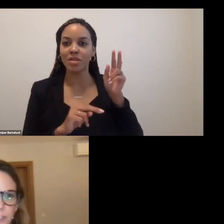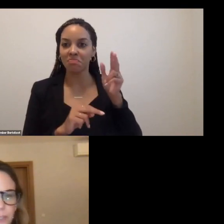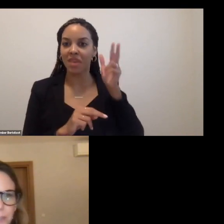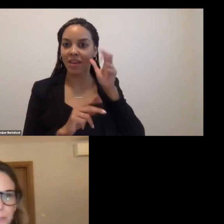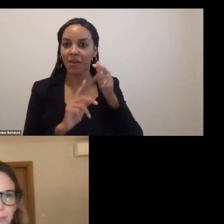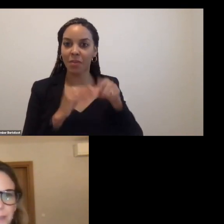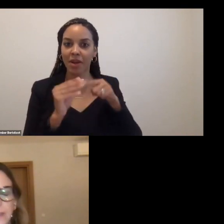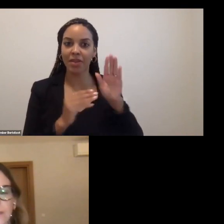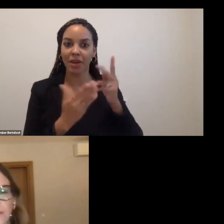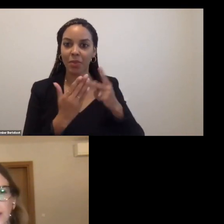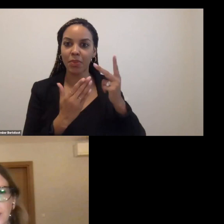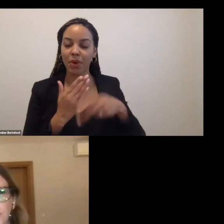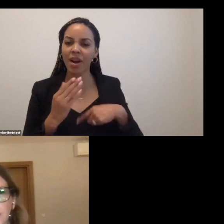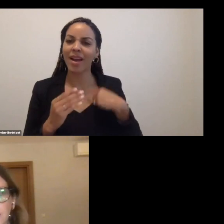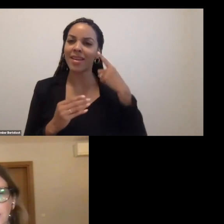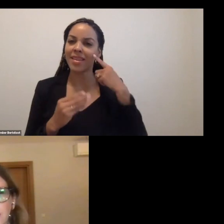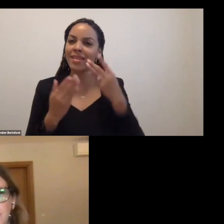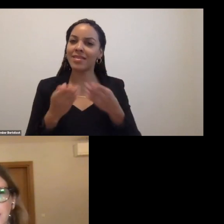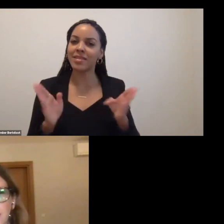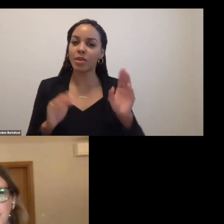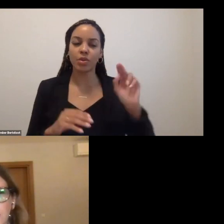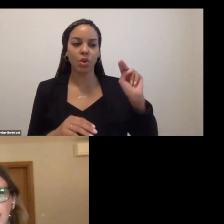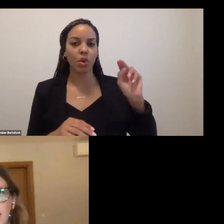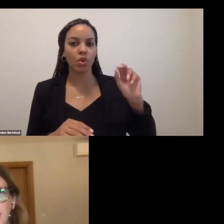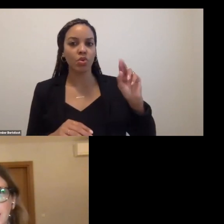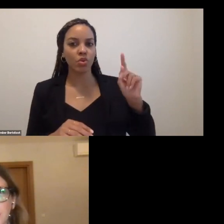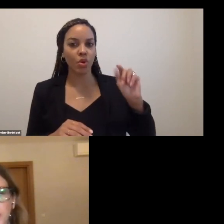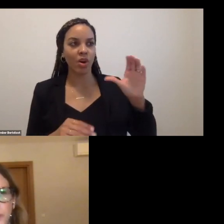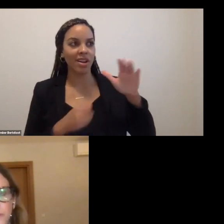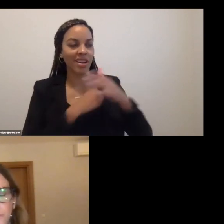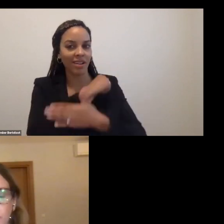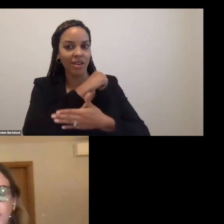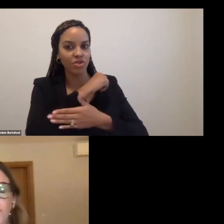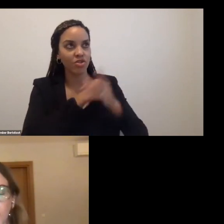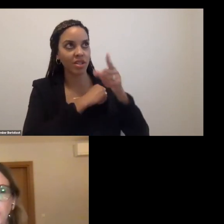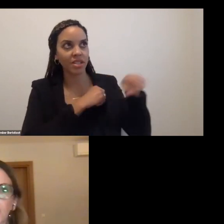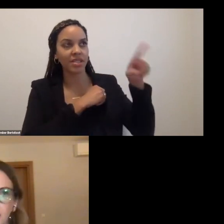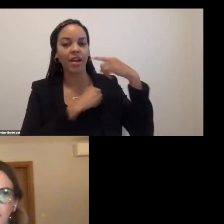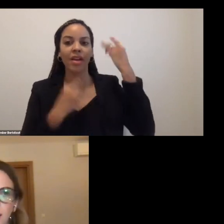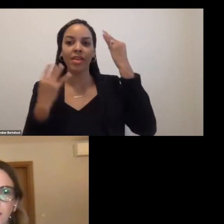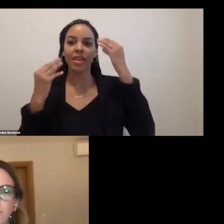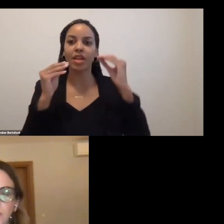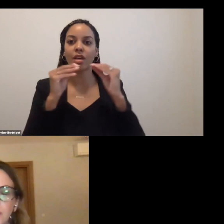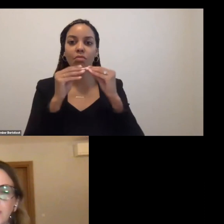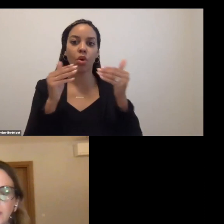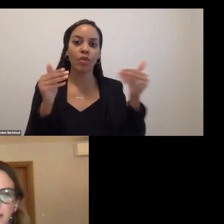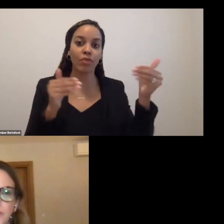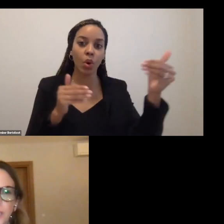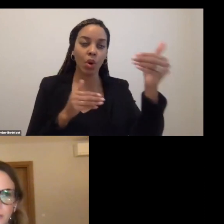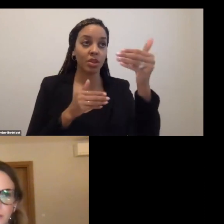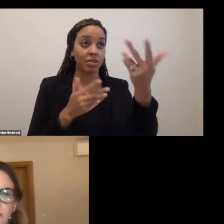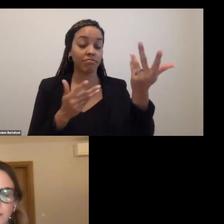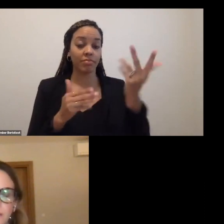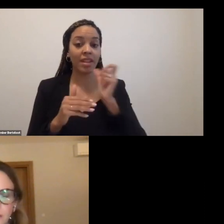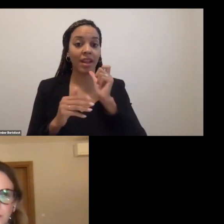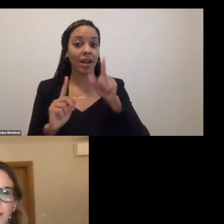I think, generally speaking, the Nordic countries are thinking in a way that's much more forward-looking around not